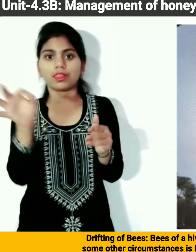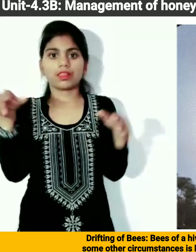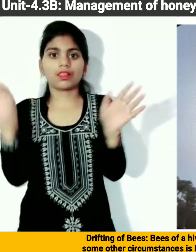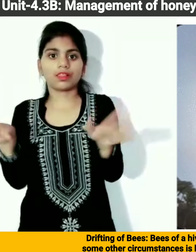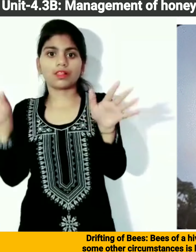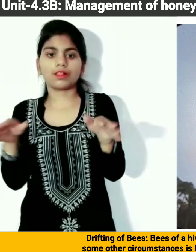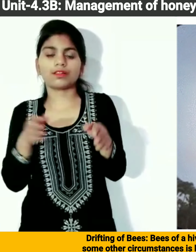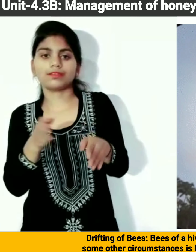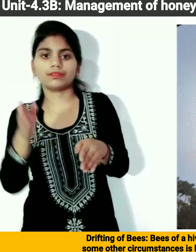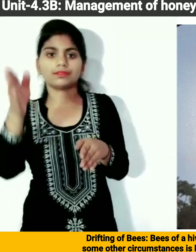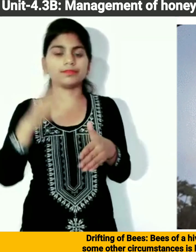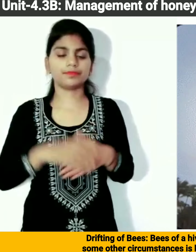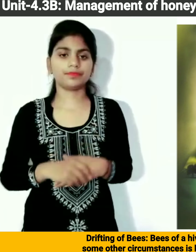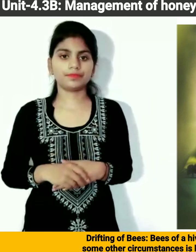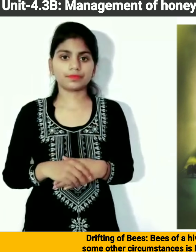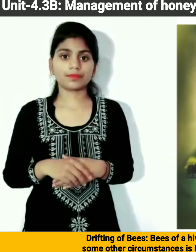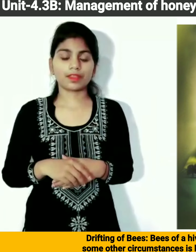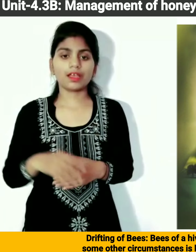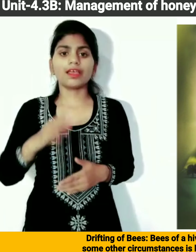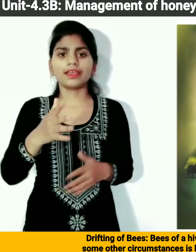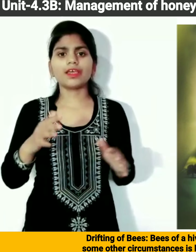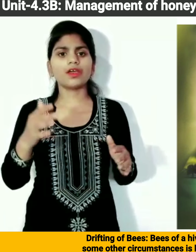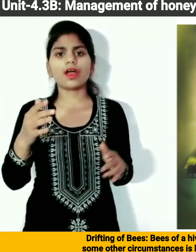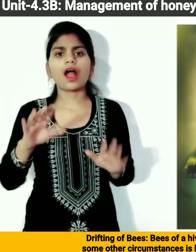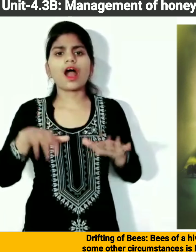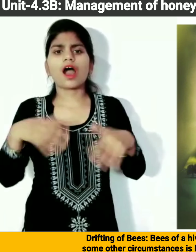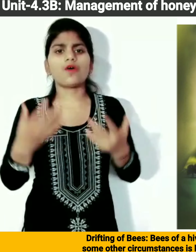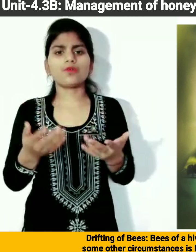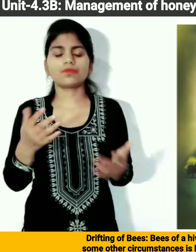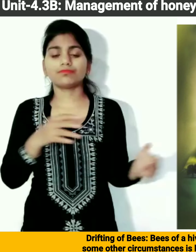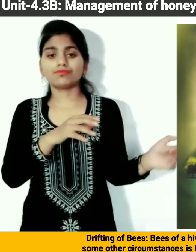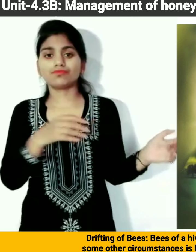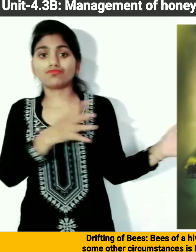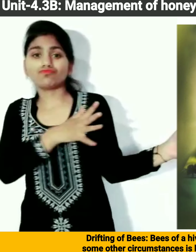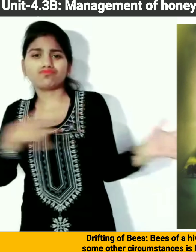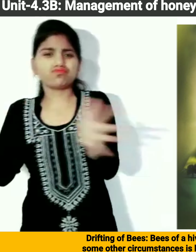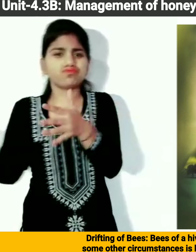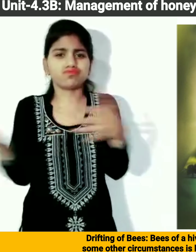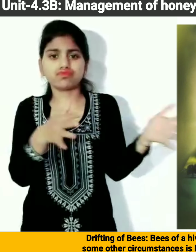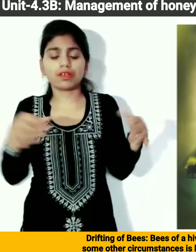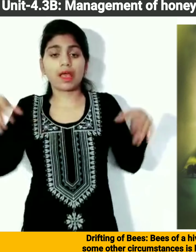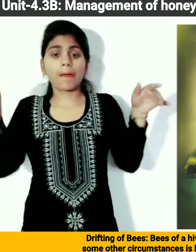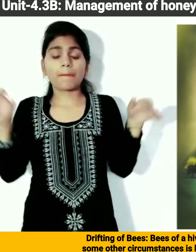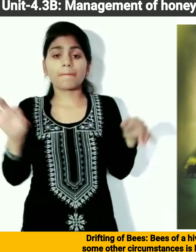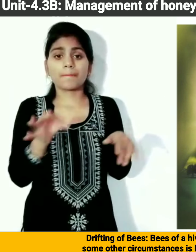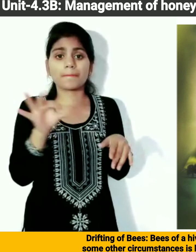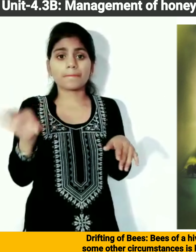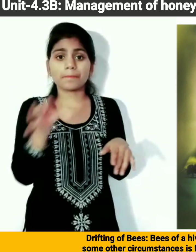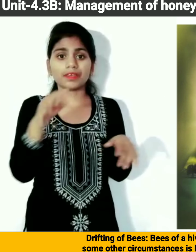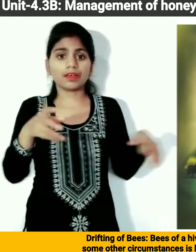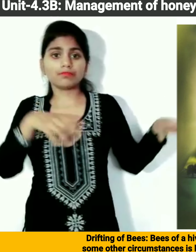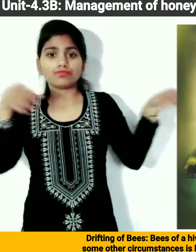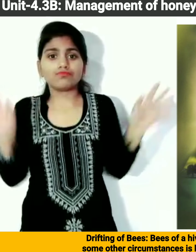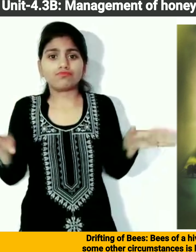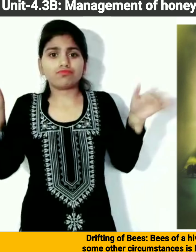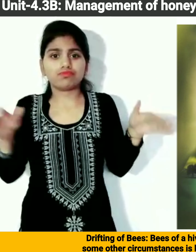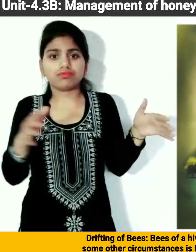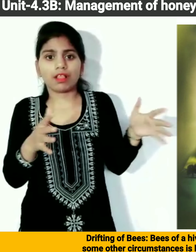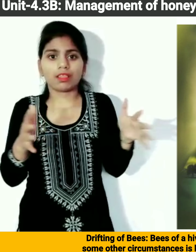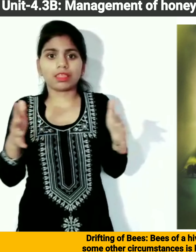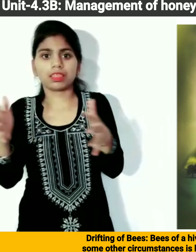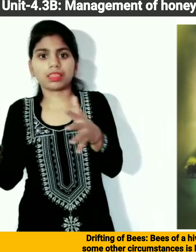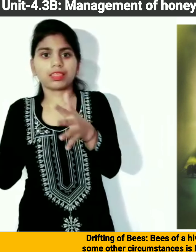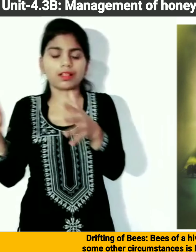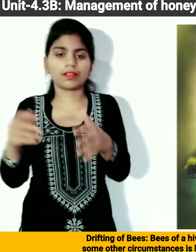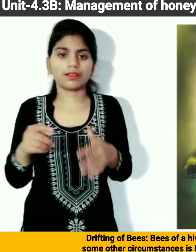wind or confusion caused by some other circumstances is known as drifting of